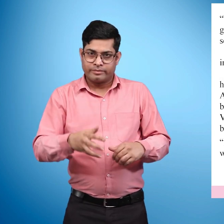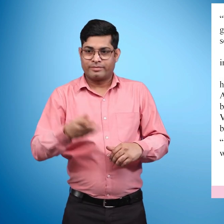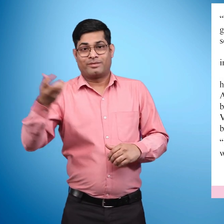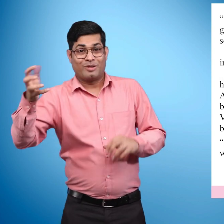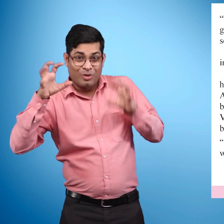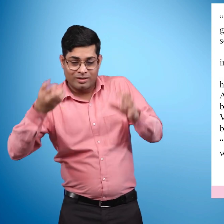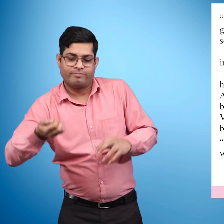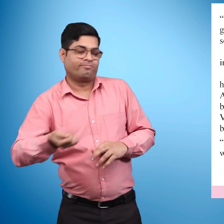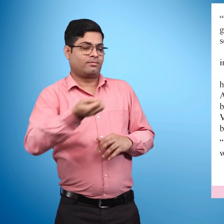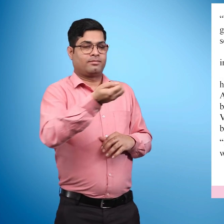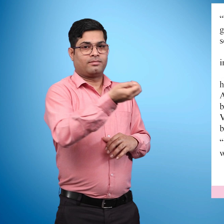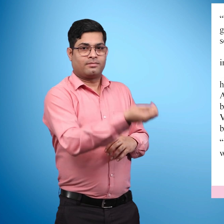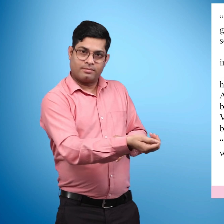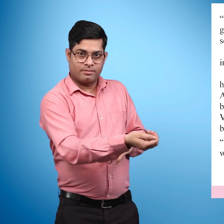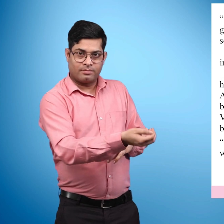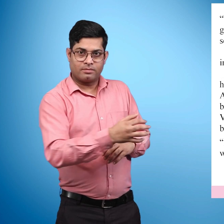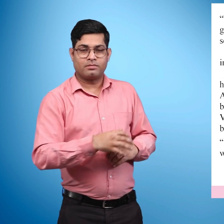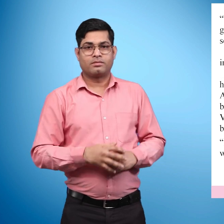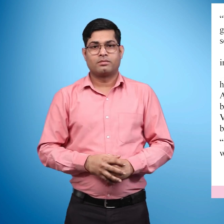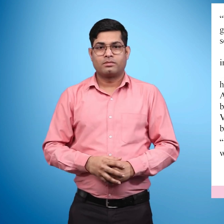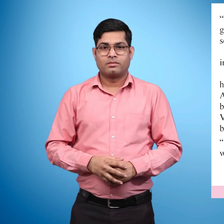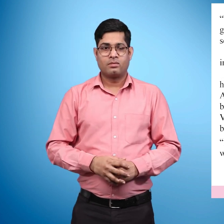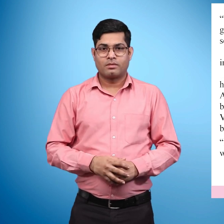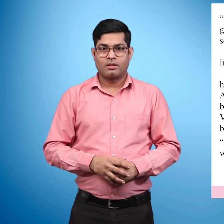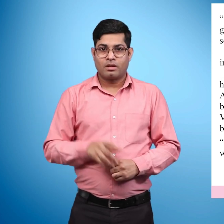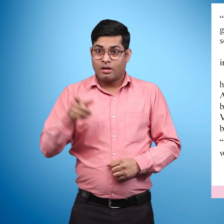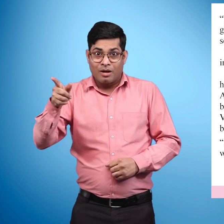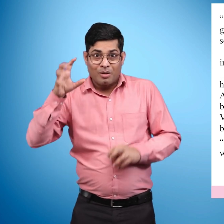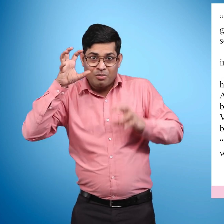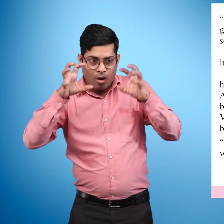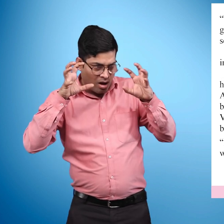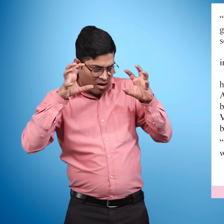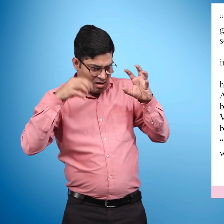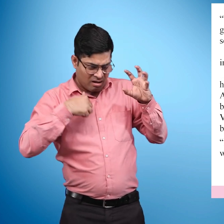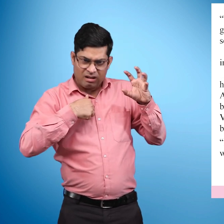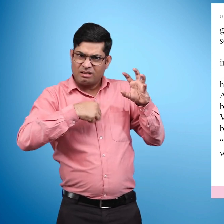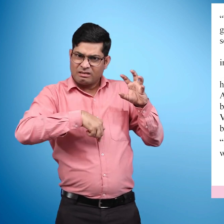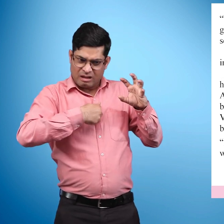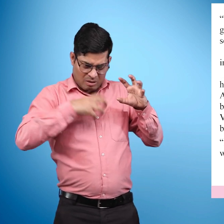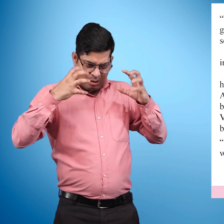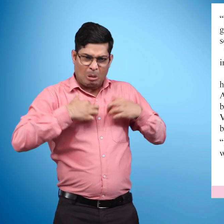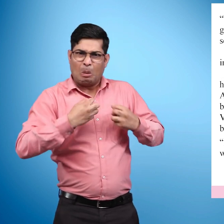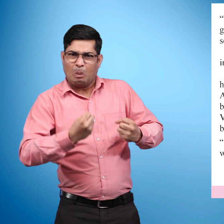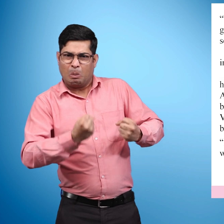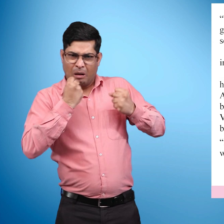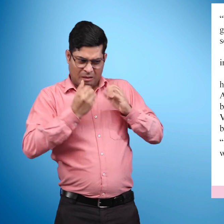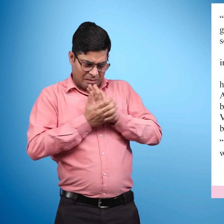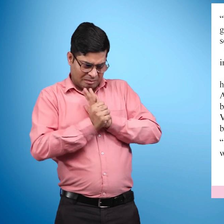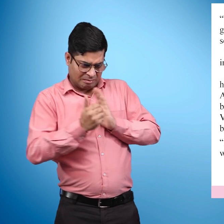He handed over the stone to Vijay Singh. The ghost was now beginning to doubt his ghostly powers.